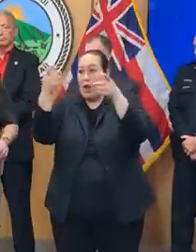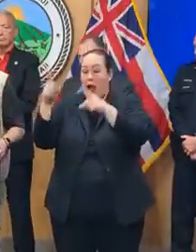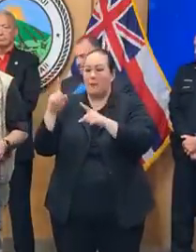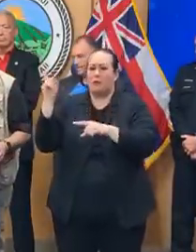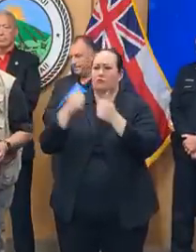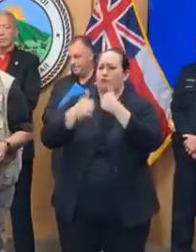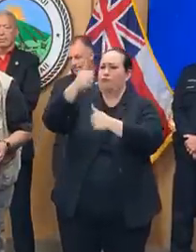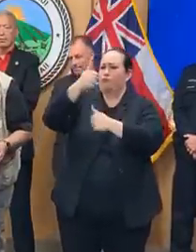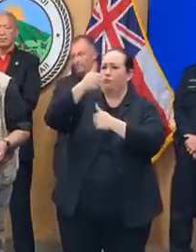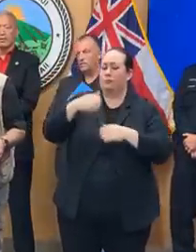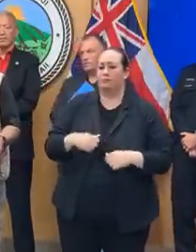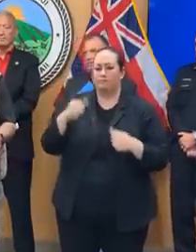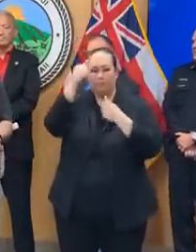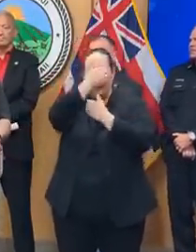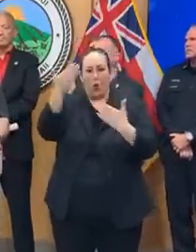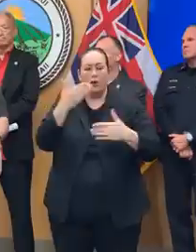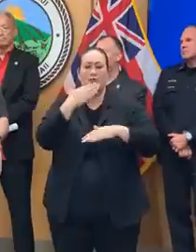Aloha, good afternoon.